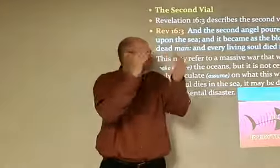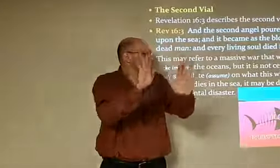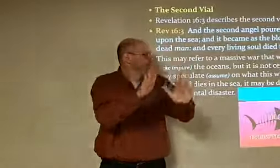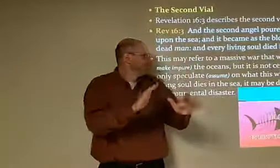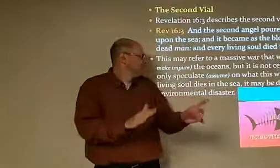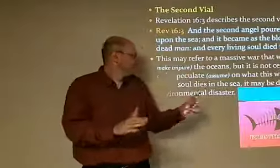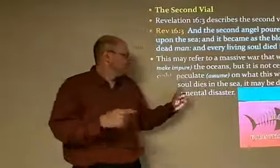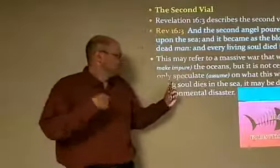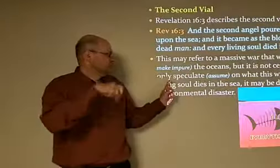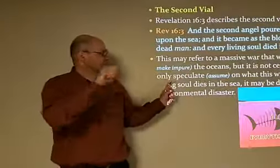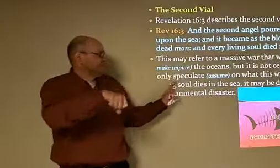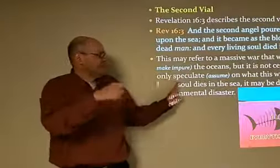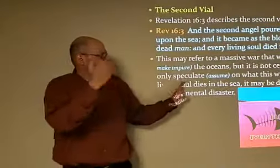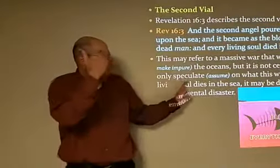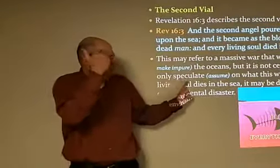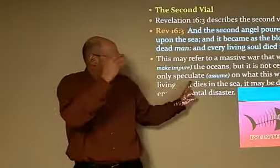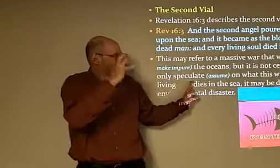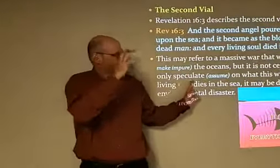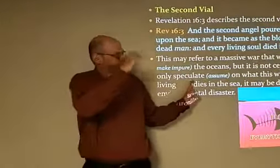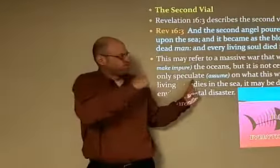We can only speculate on what this will be.